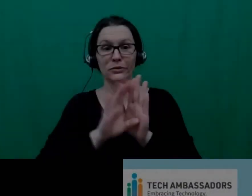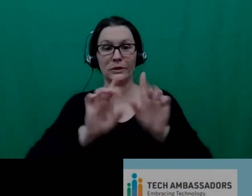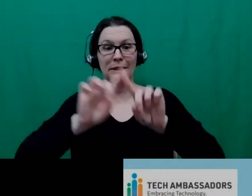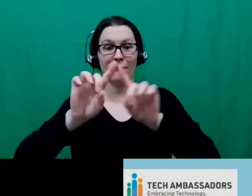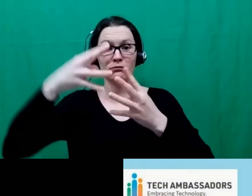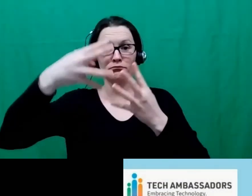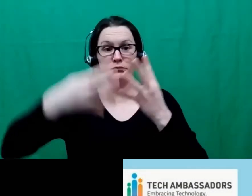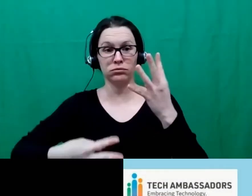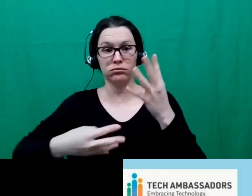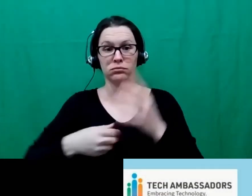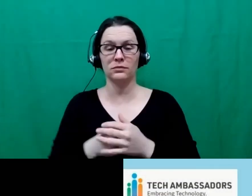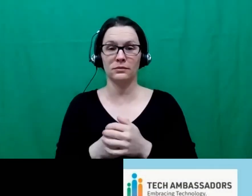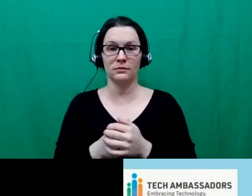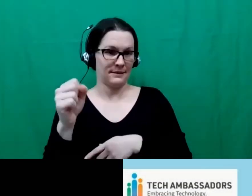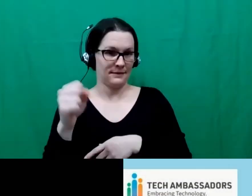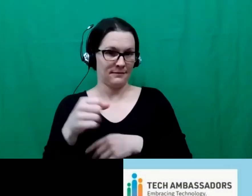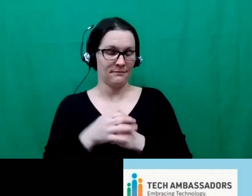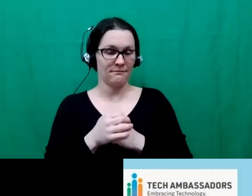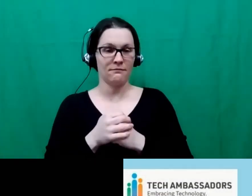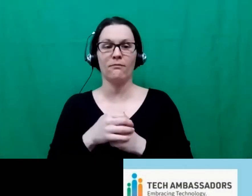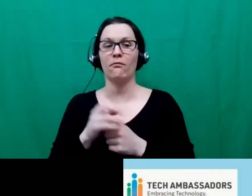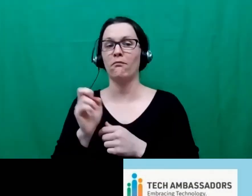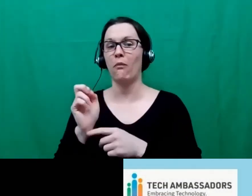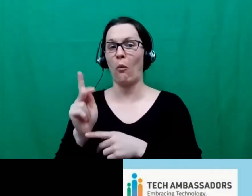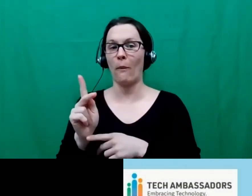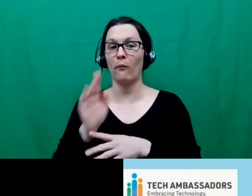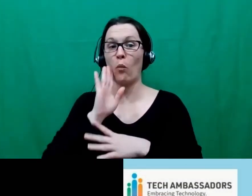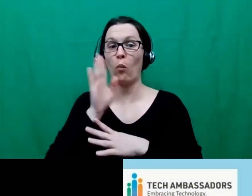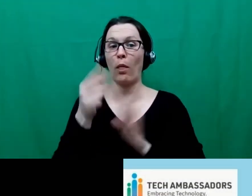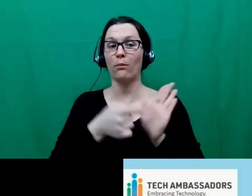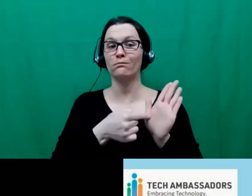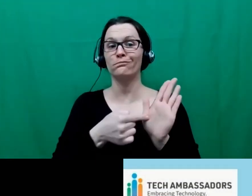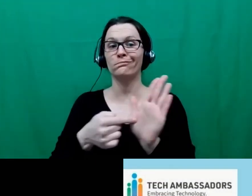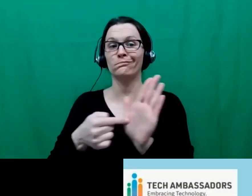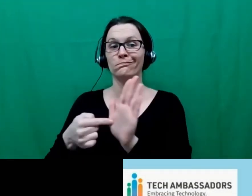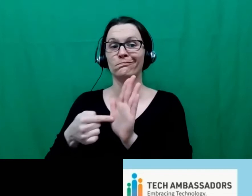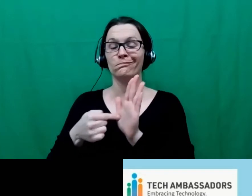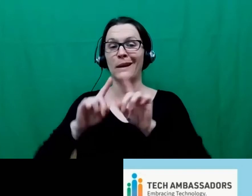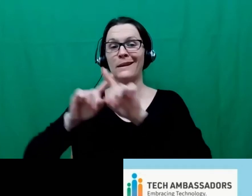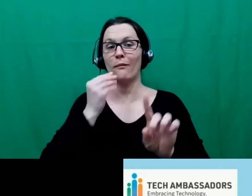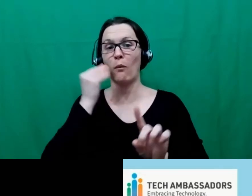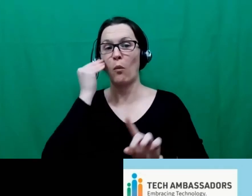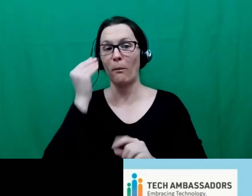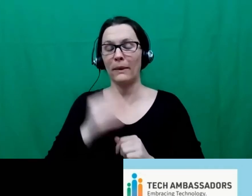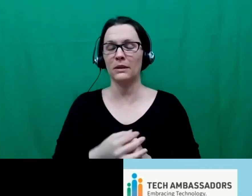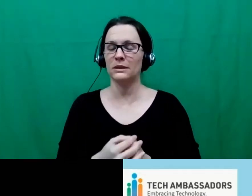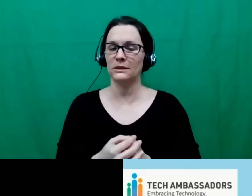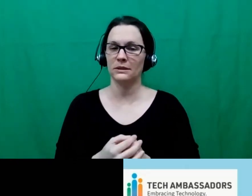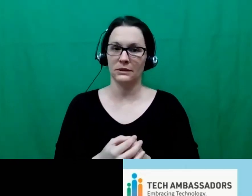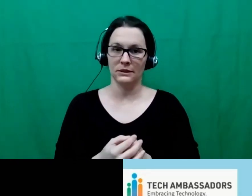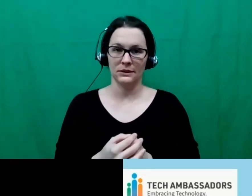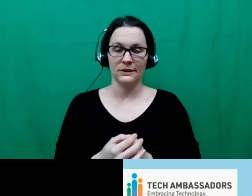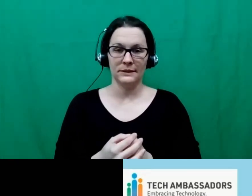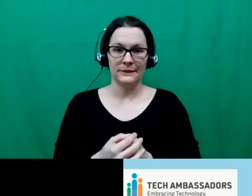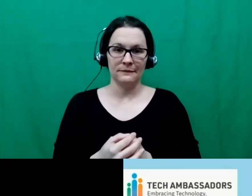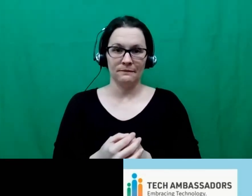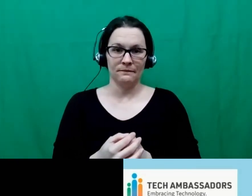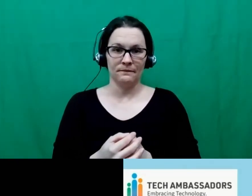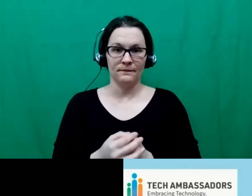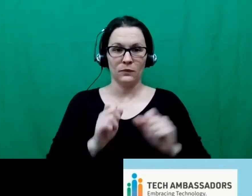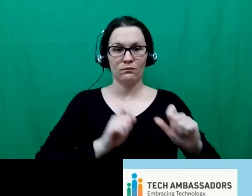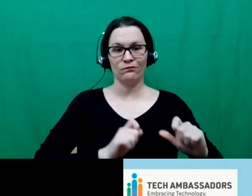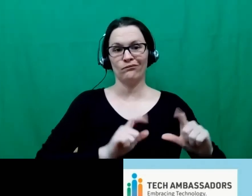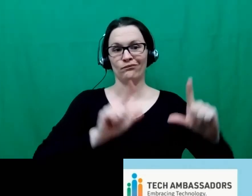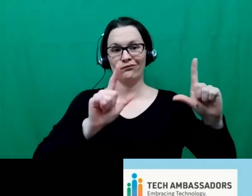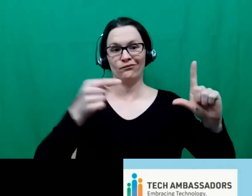we're going to show you some photos that I took in Brad's house. And one at a time here, we're going to give Brad